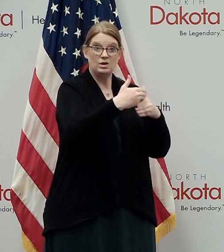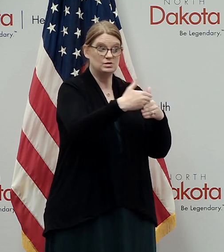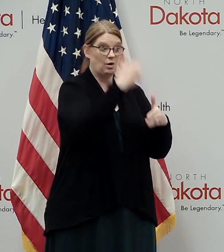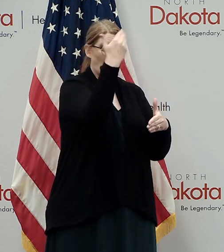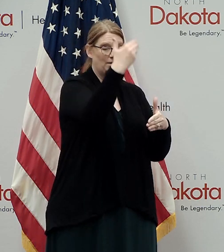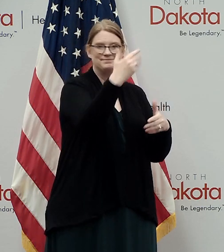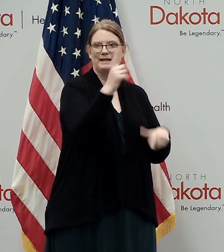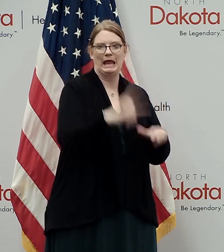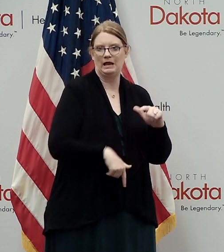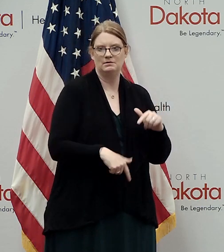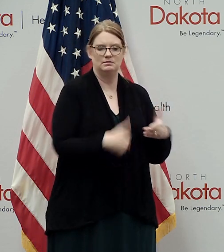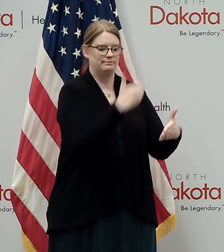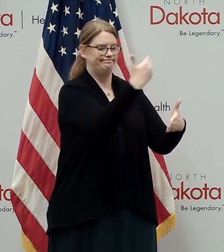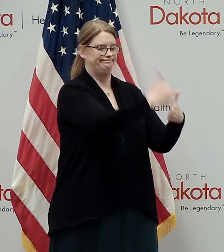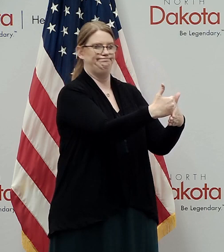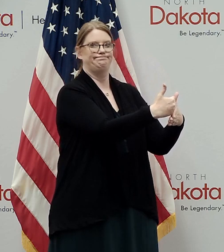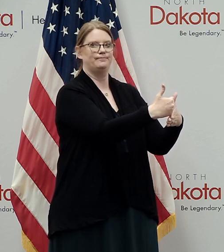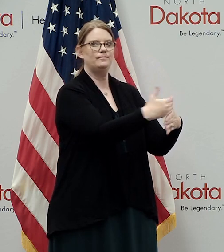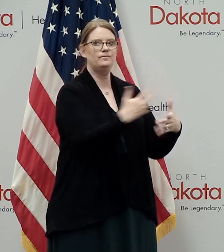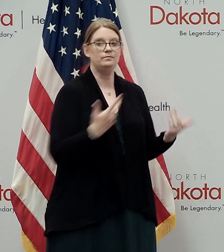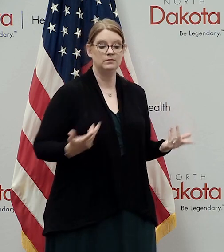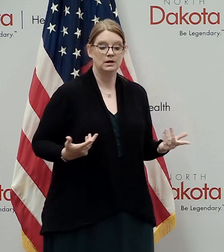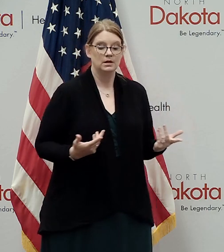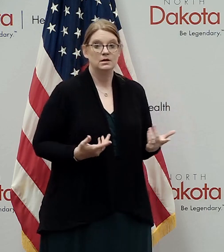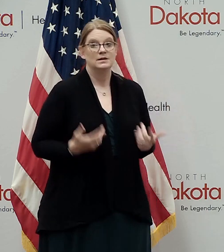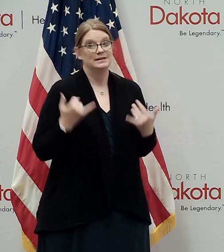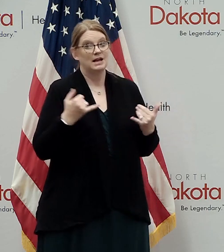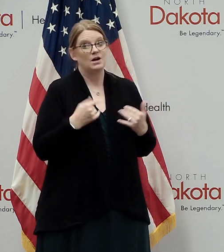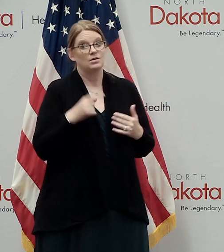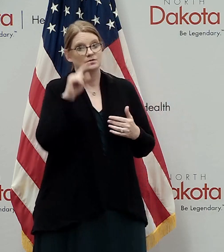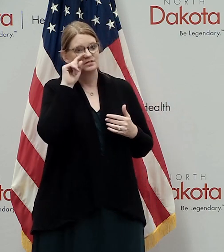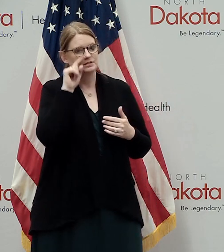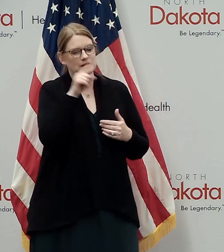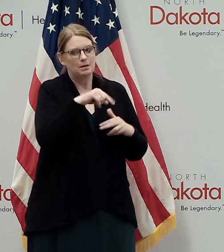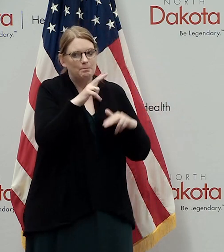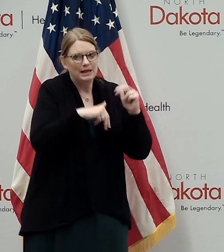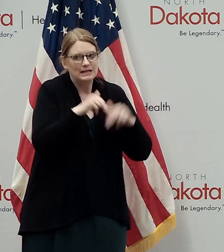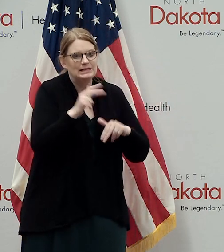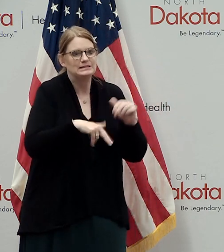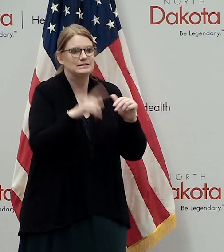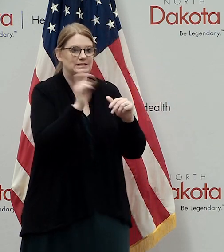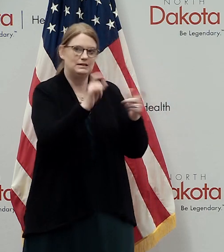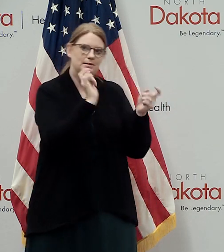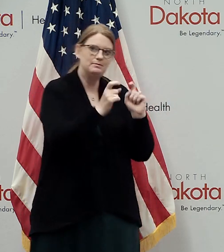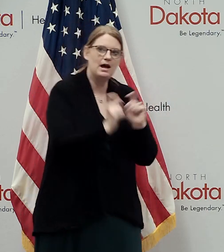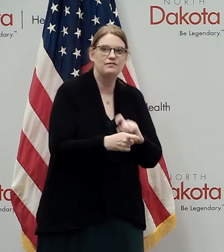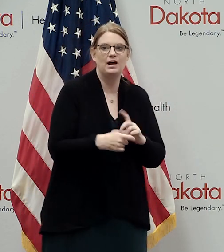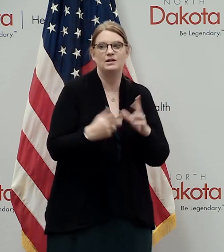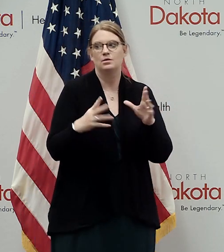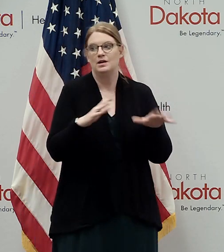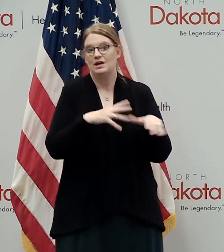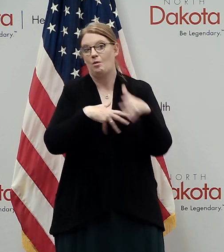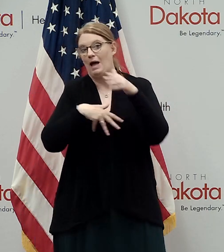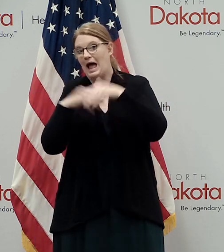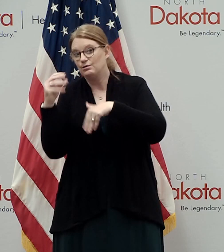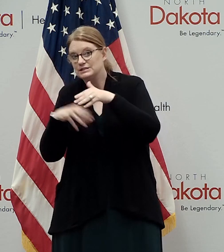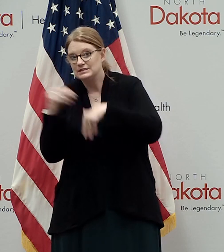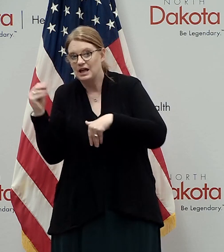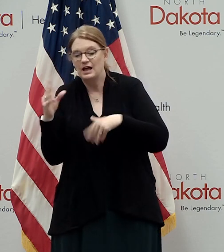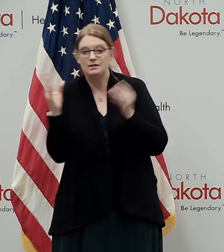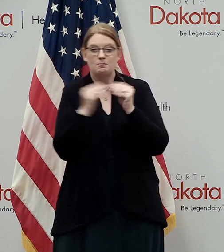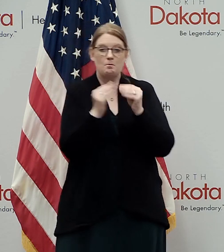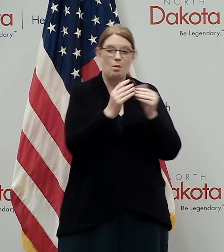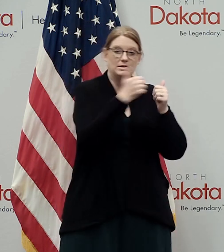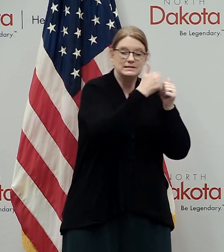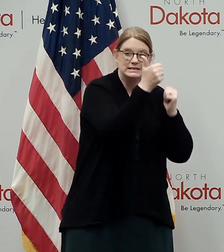those physical closures. Do they need to be modified? What things can be moved outside? How can we create more distance?